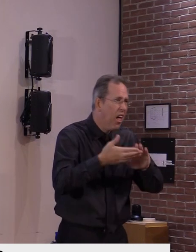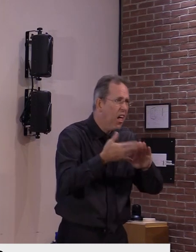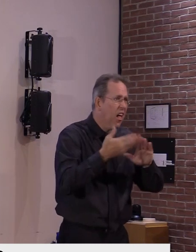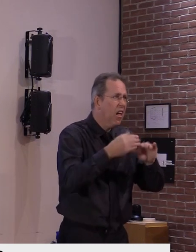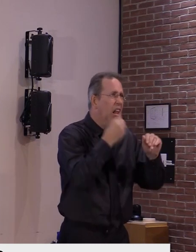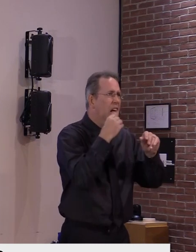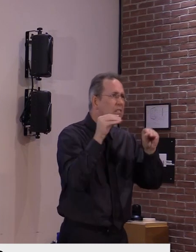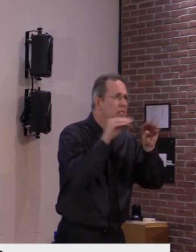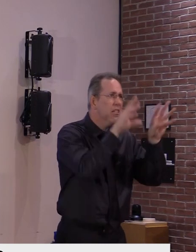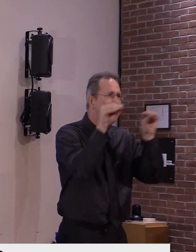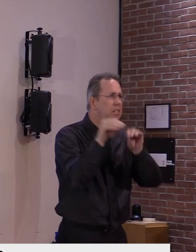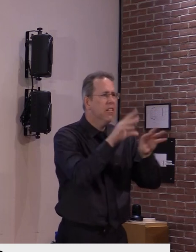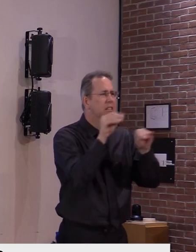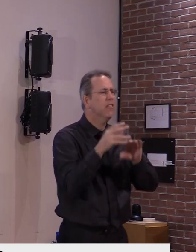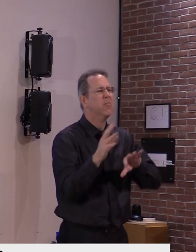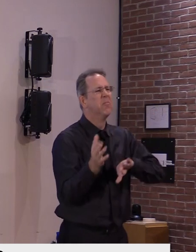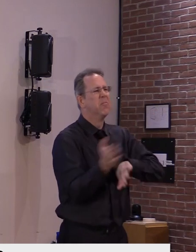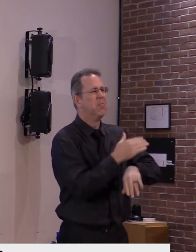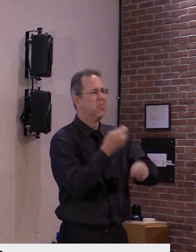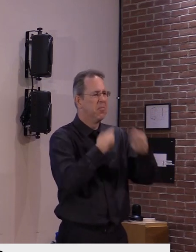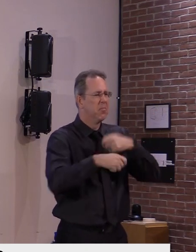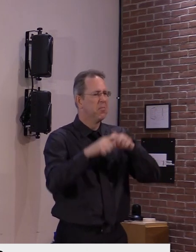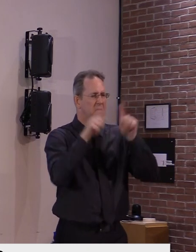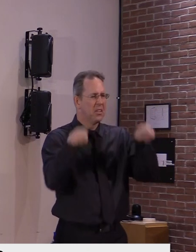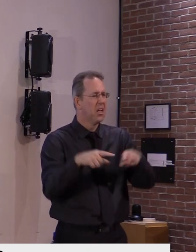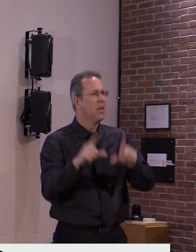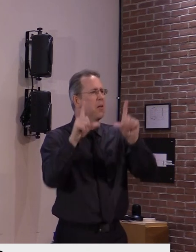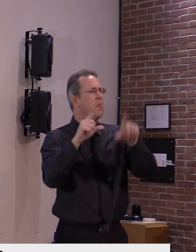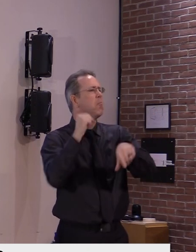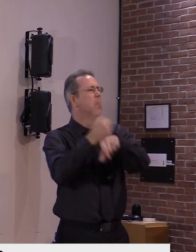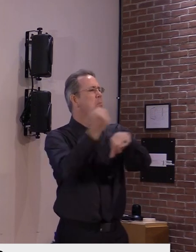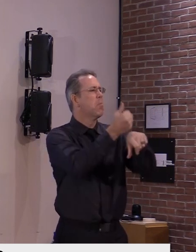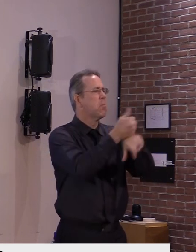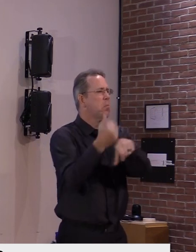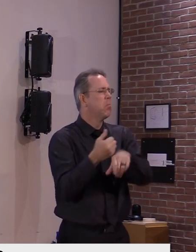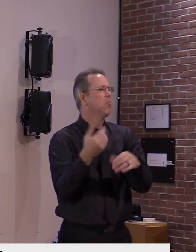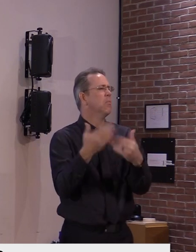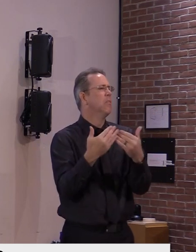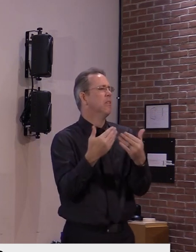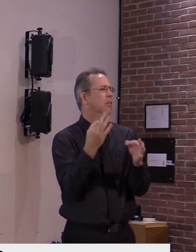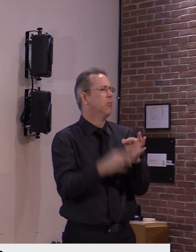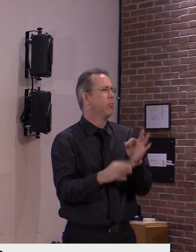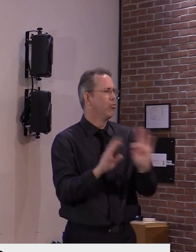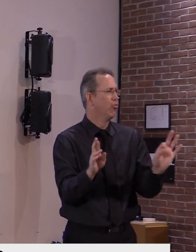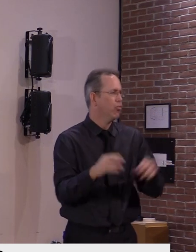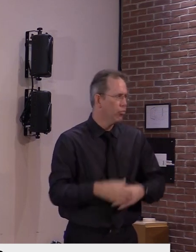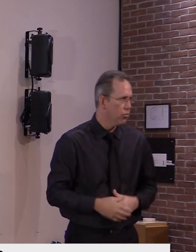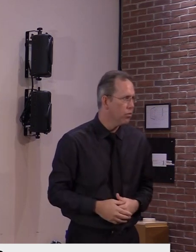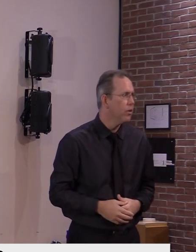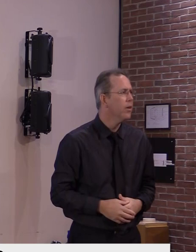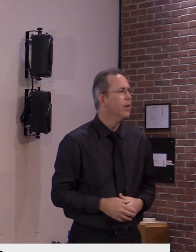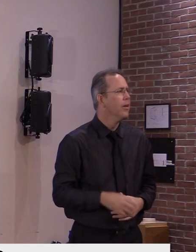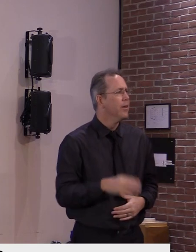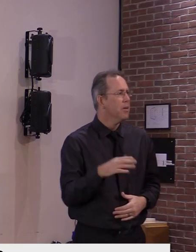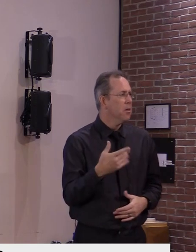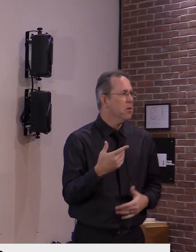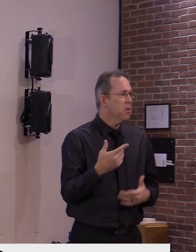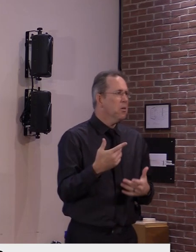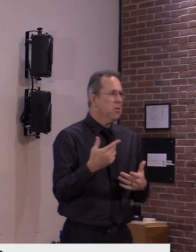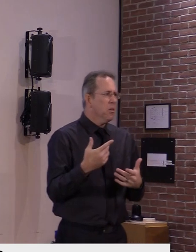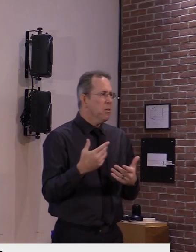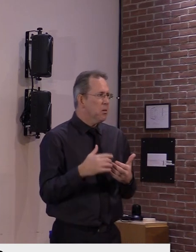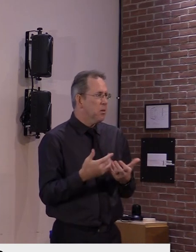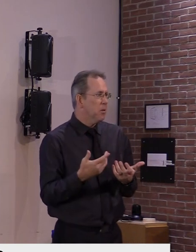could do it quickly and put them up. So we got them up and running within a week or two period,